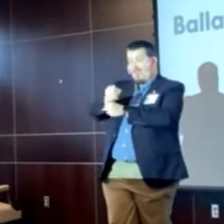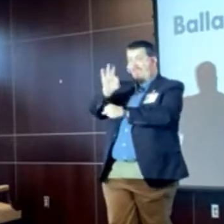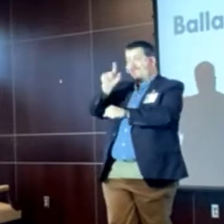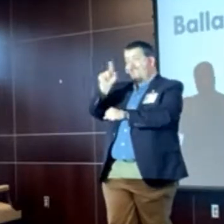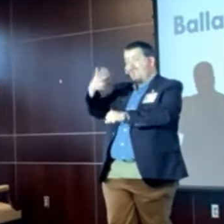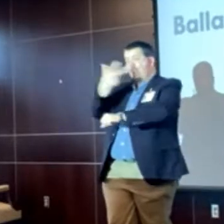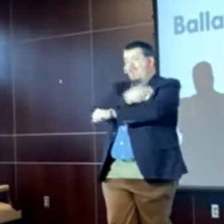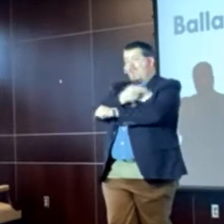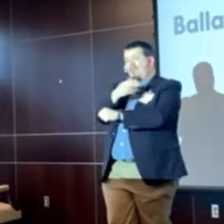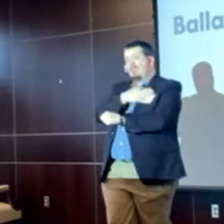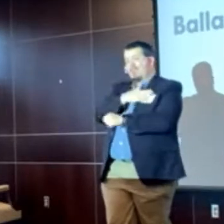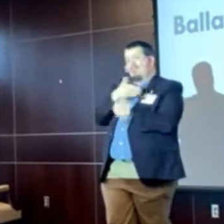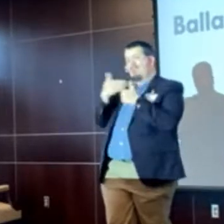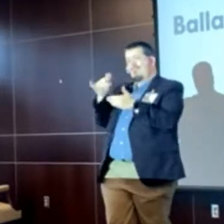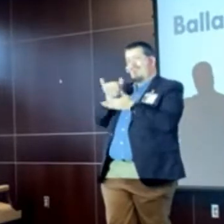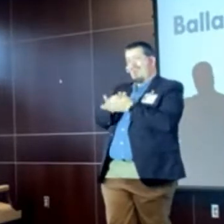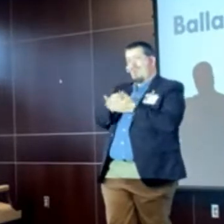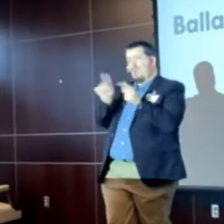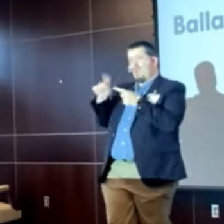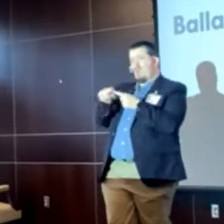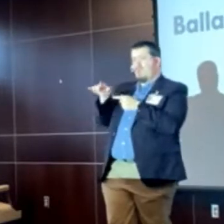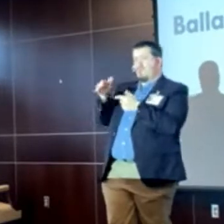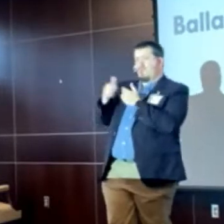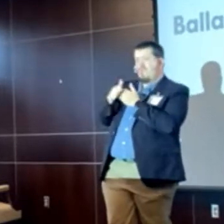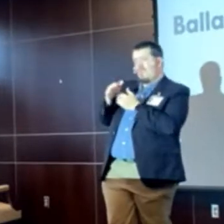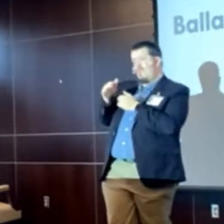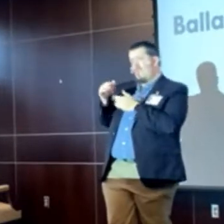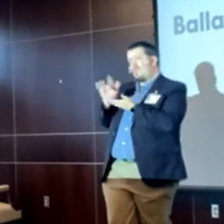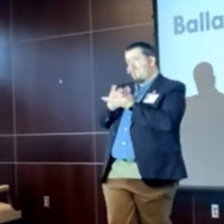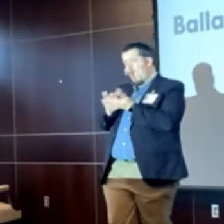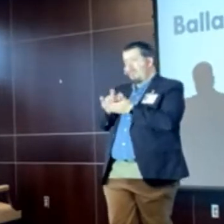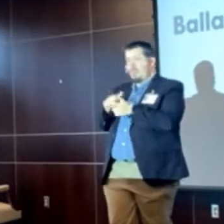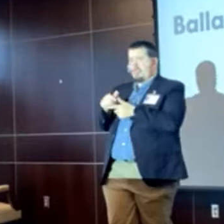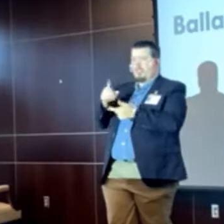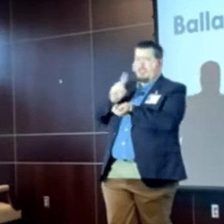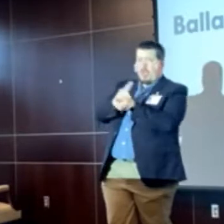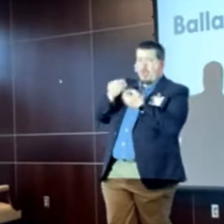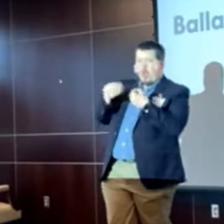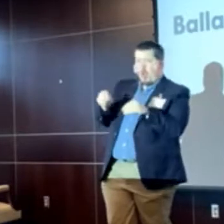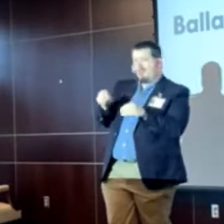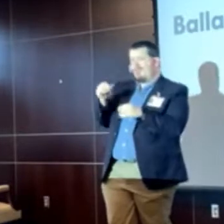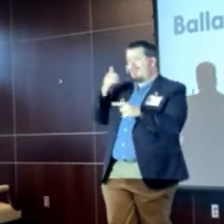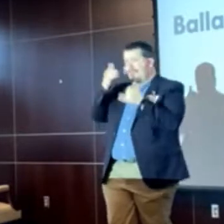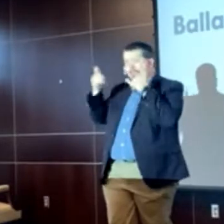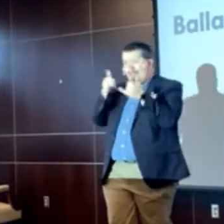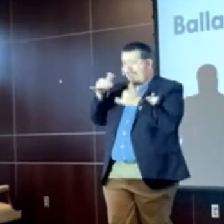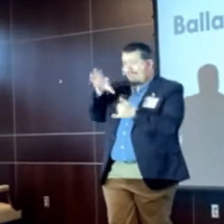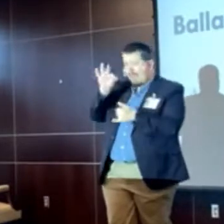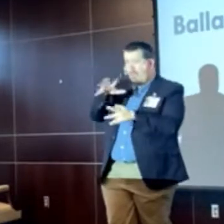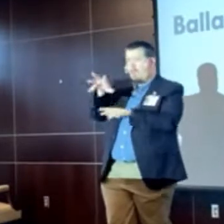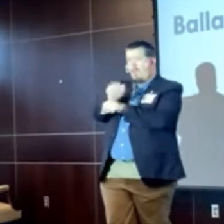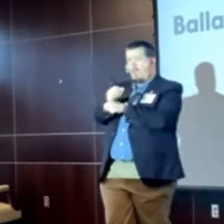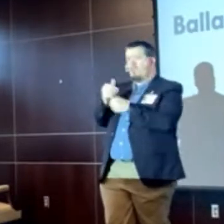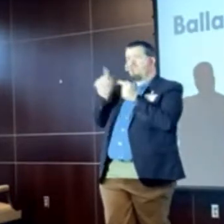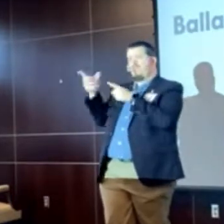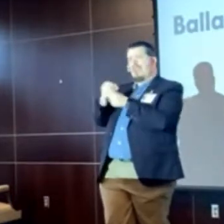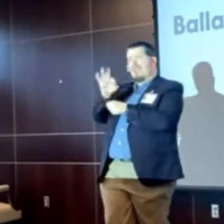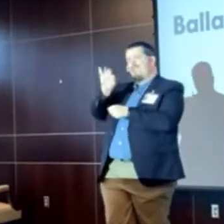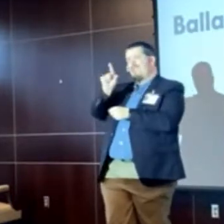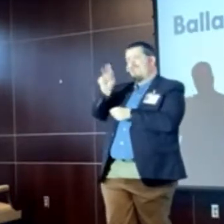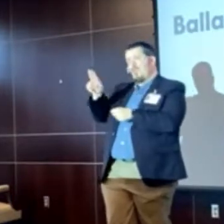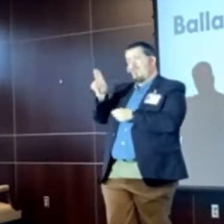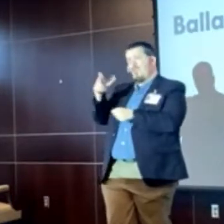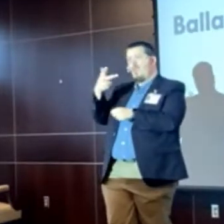vaccine, please do that. You can go to local pharmacies, your physician's offices, call around, find that appointment, and go get that flu